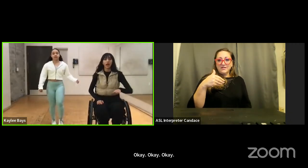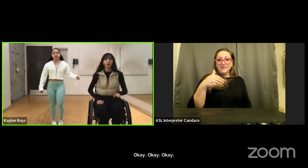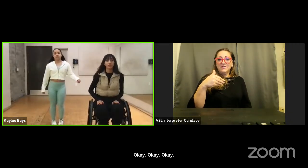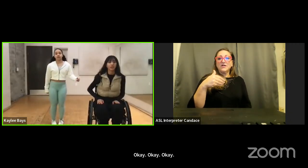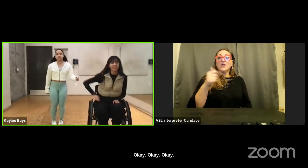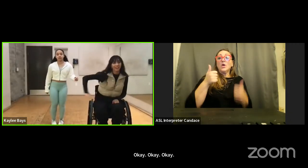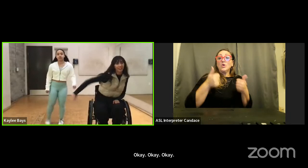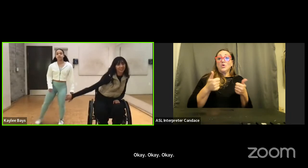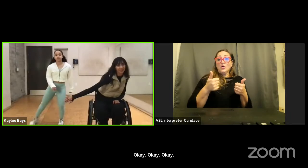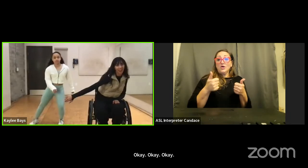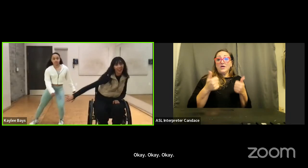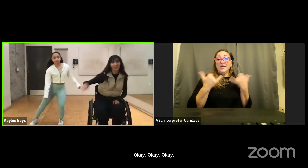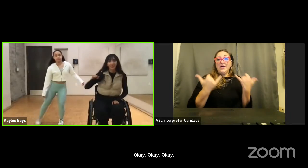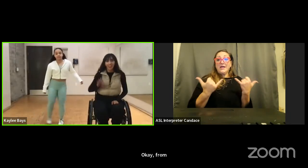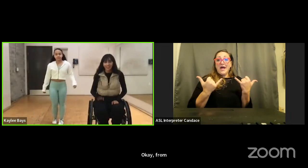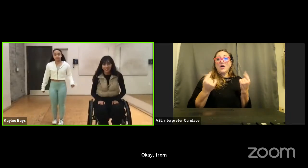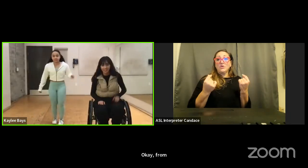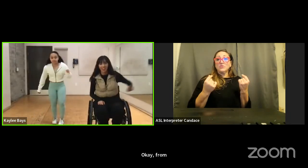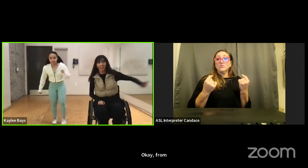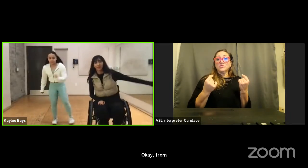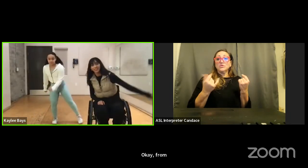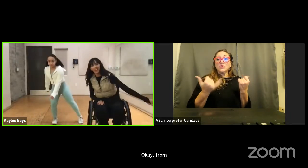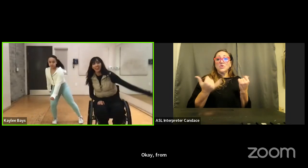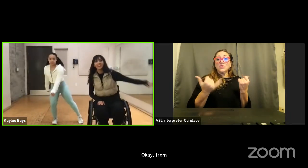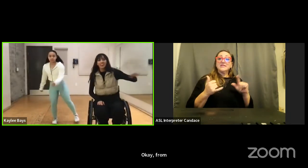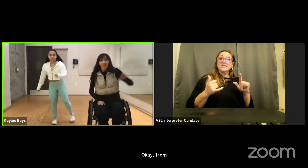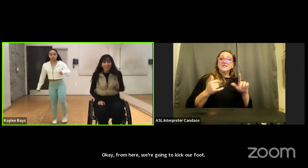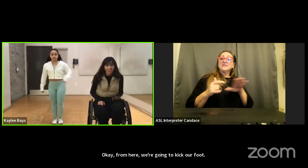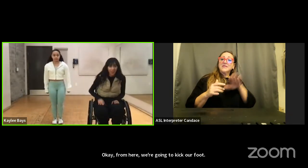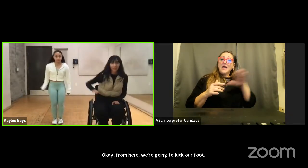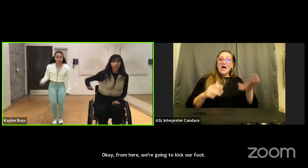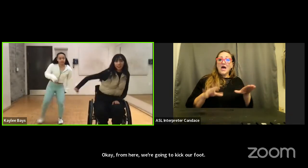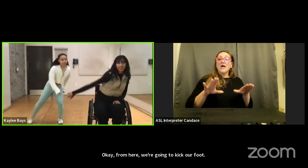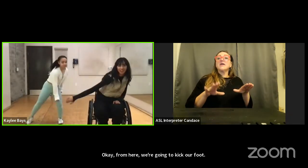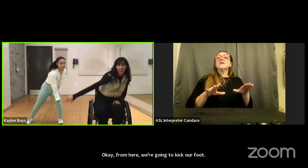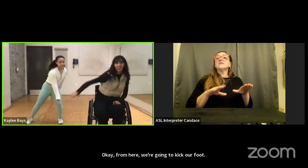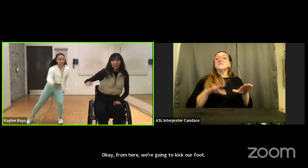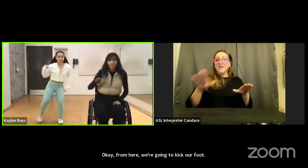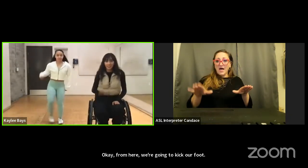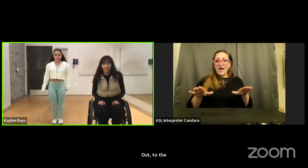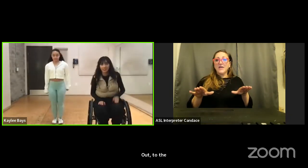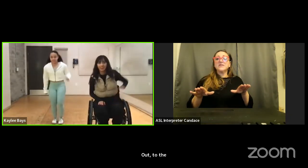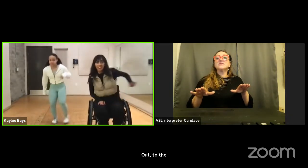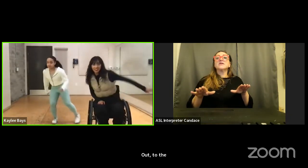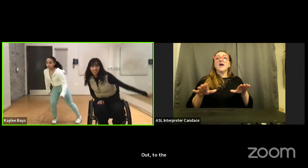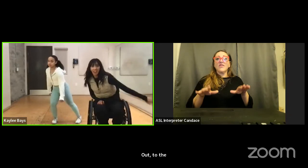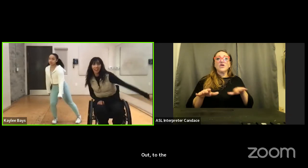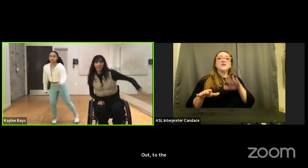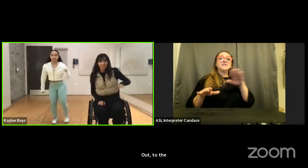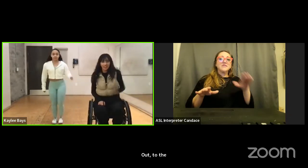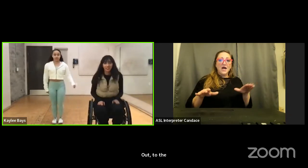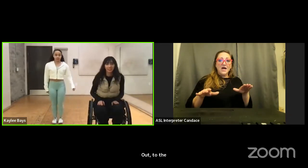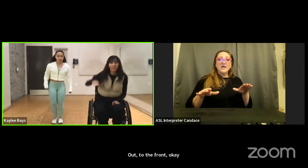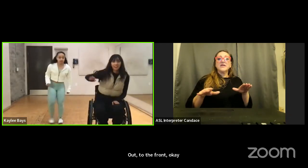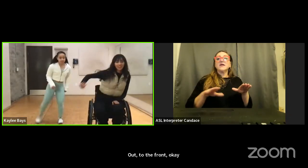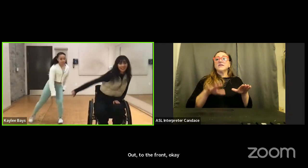Good, now to the side. Side and together, side and together. Side,